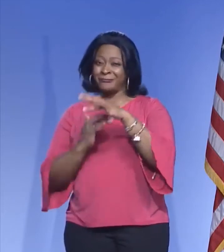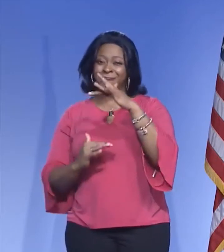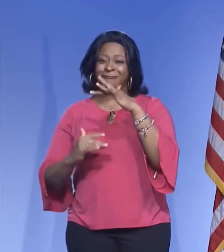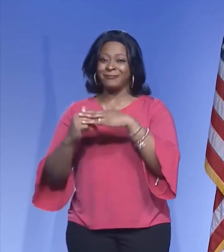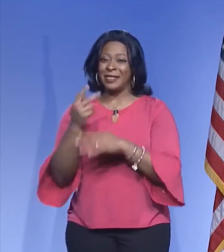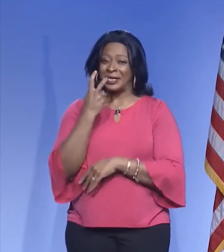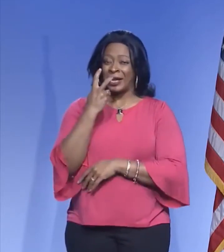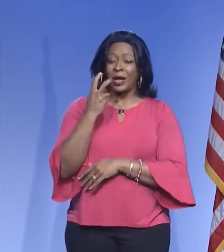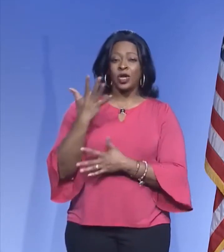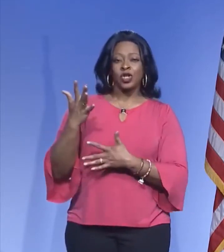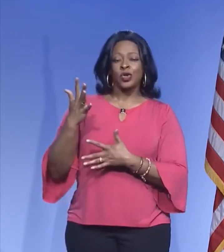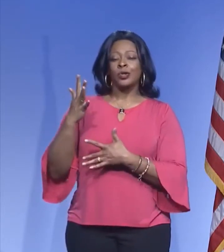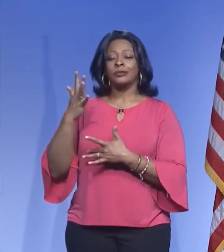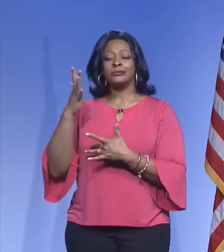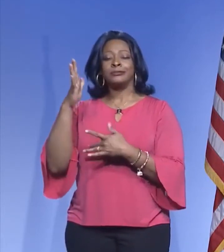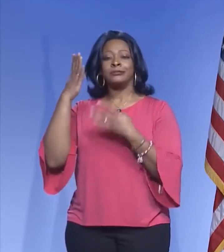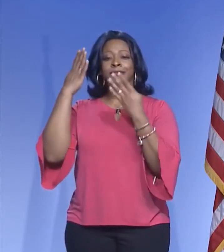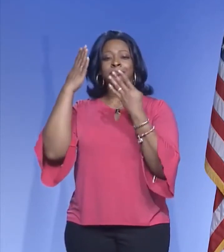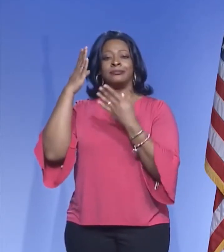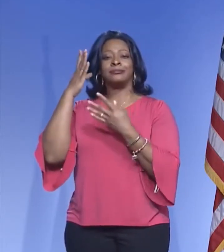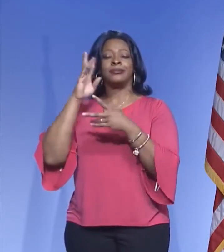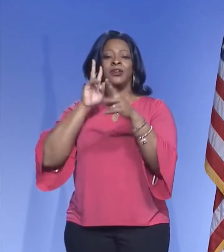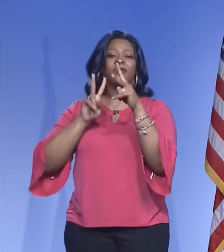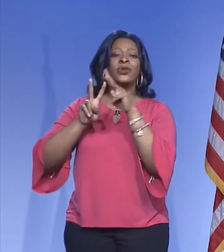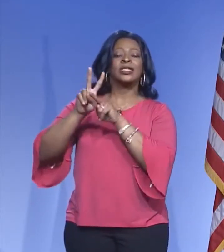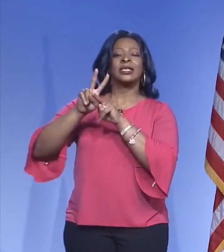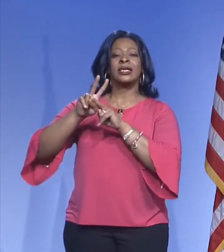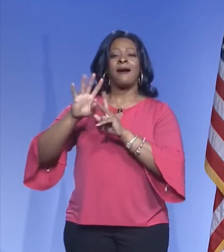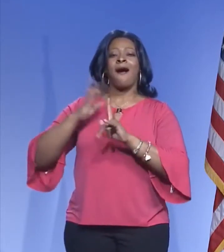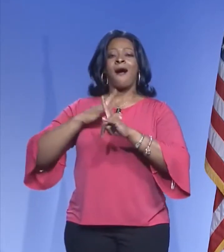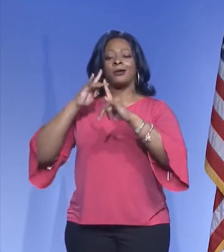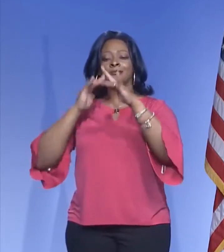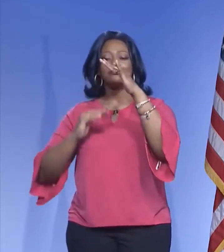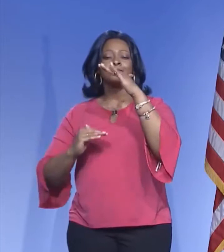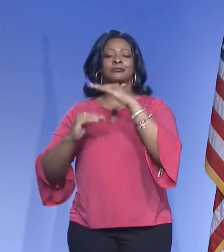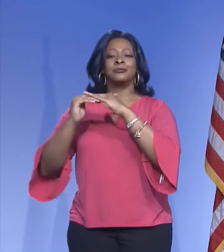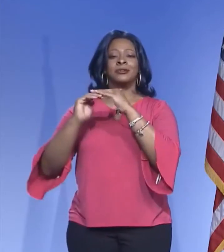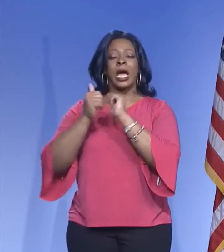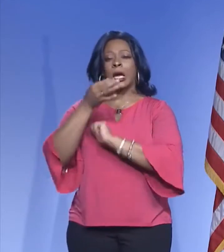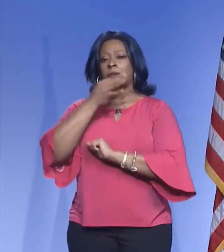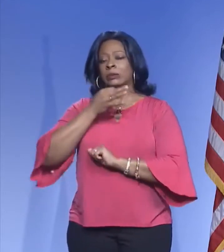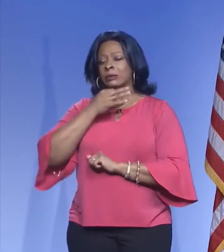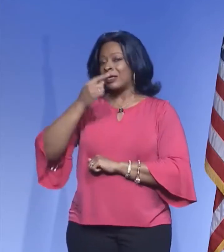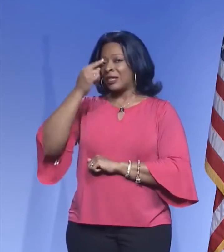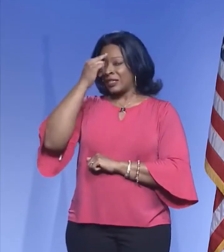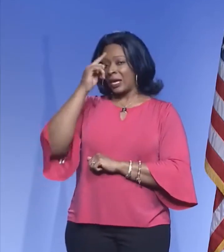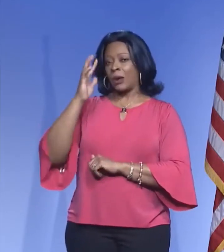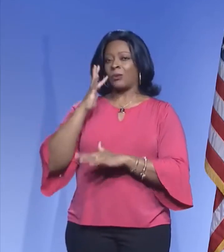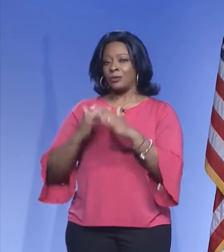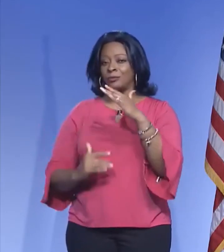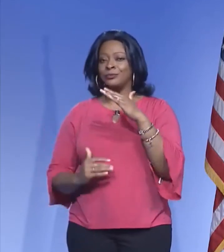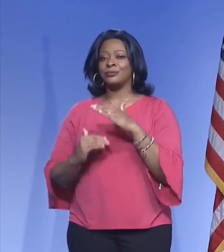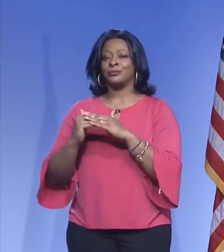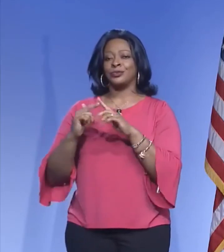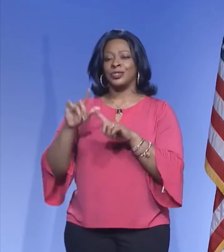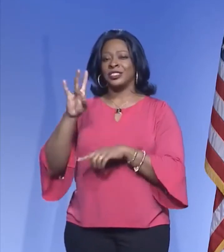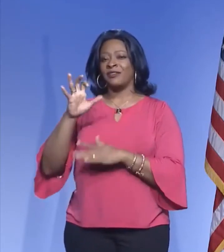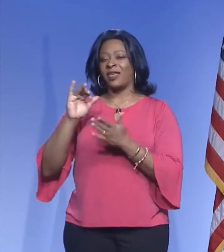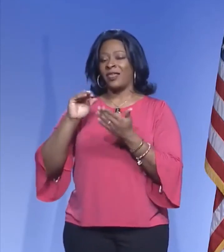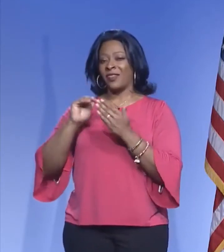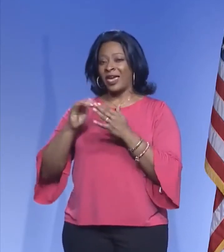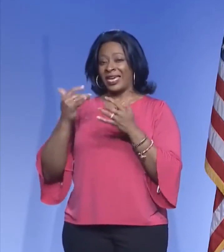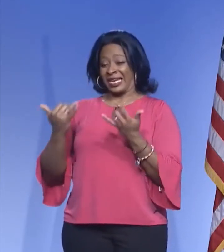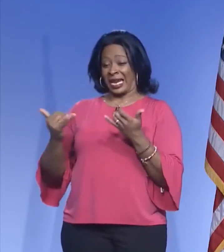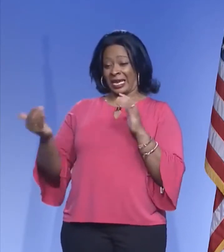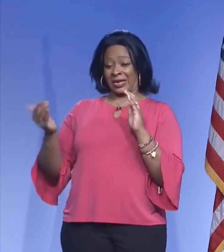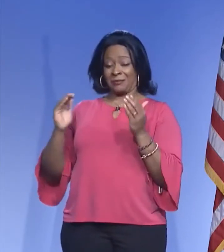when it comes to reaching that original goal? How soon do you think, if we look at the numbers that we're seeing now, that we